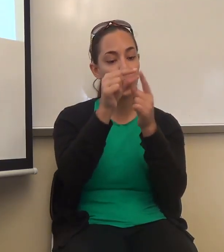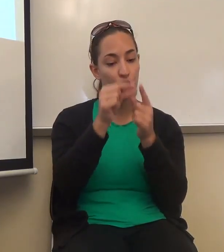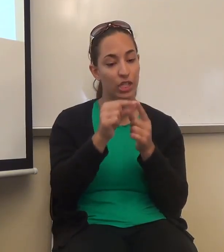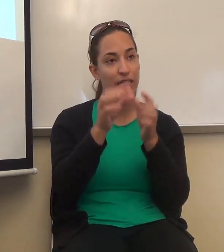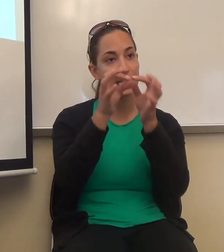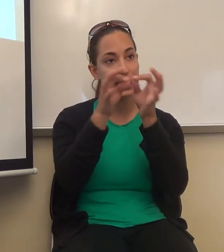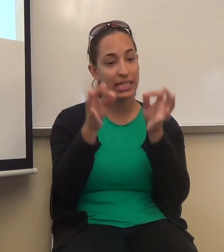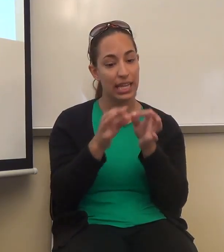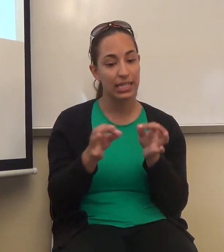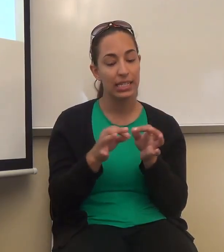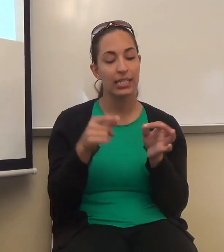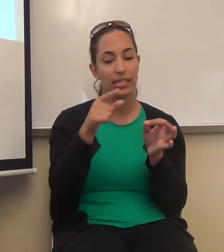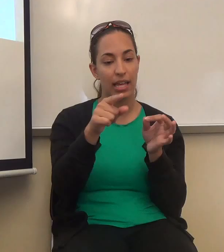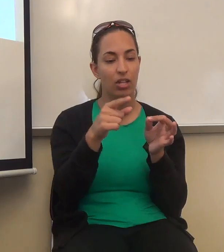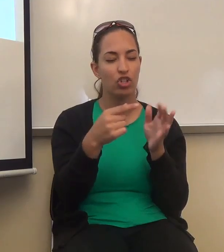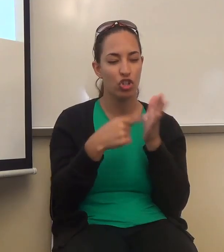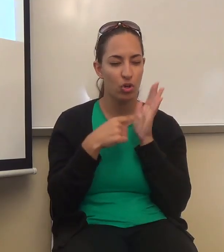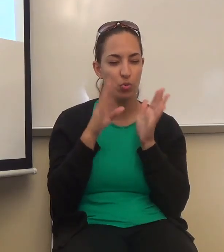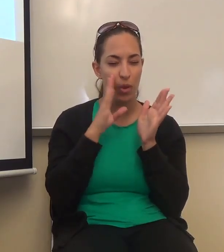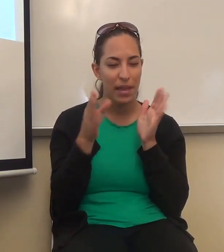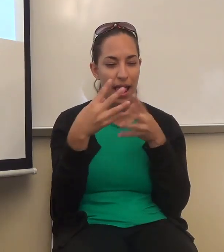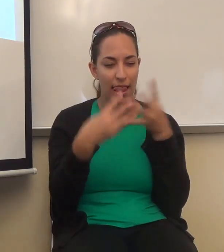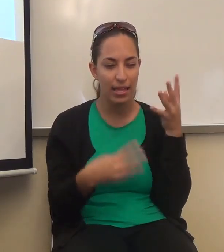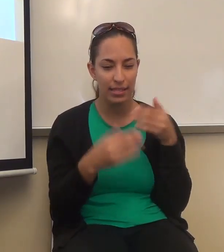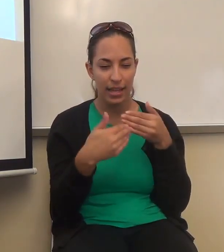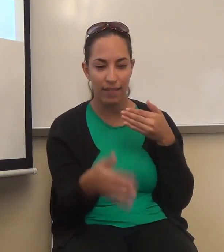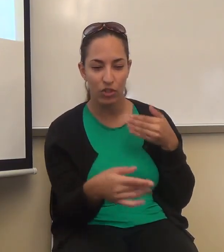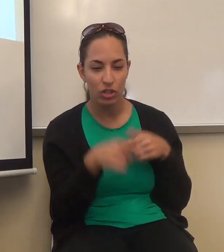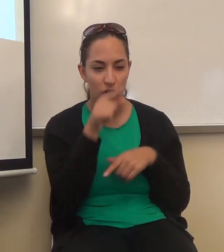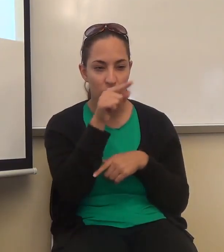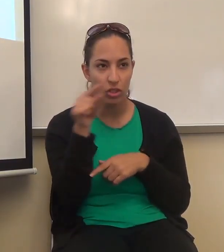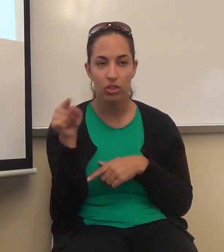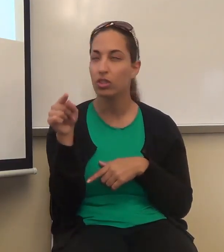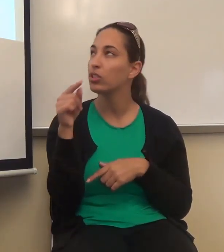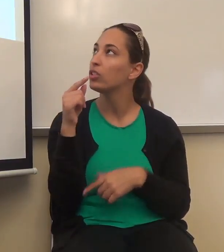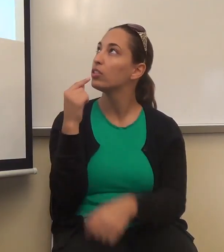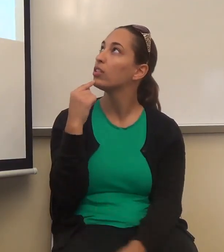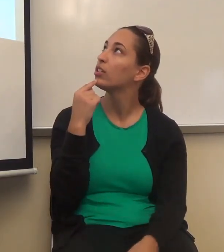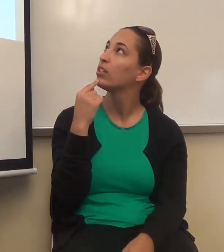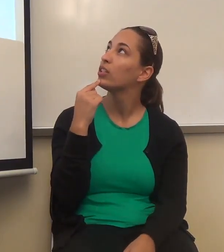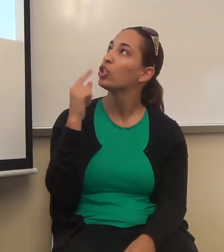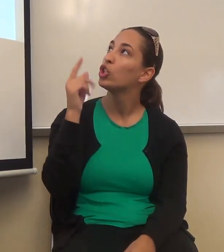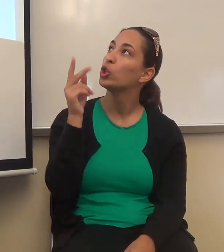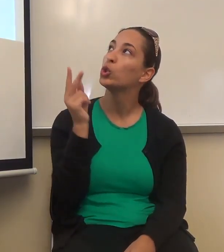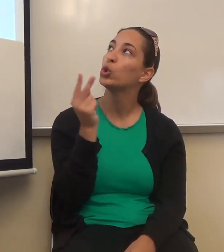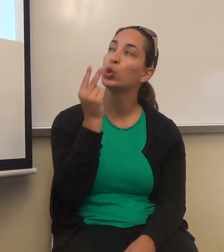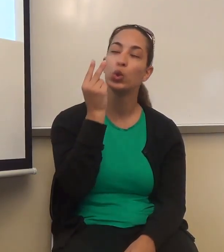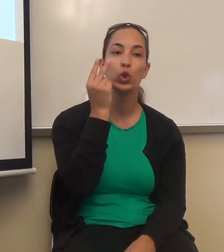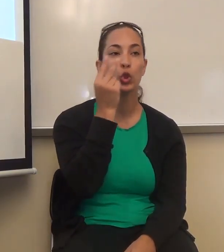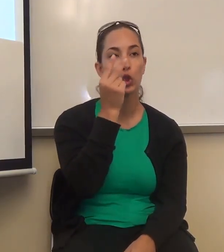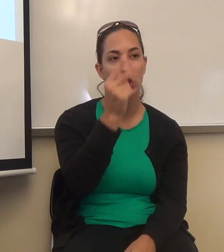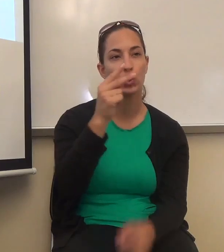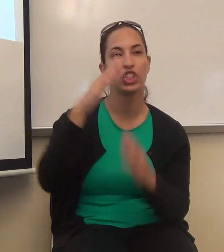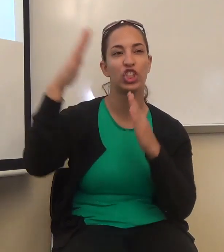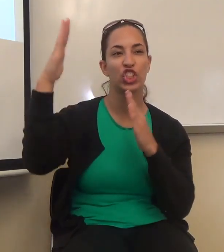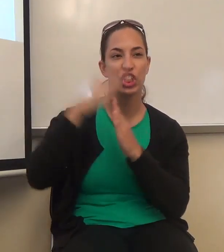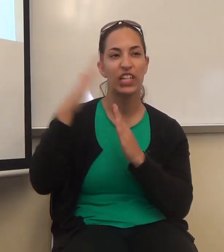says is, there are 2 chief causes of wildlife destruction, okay?